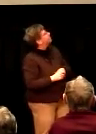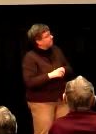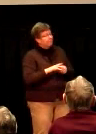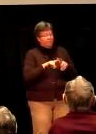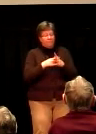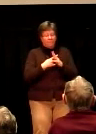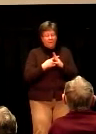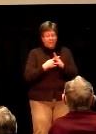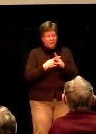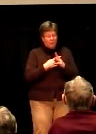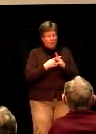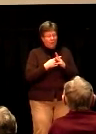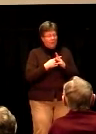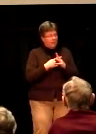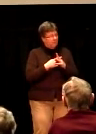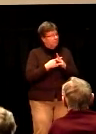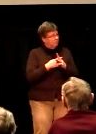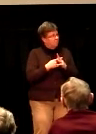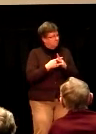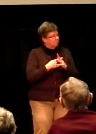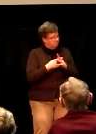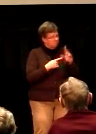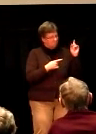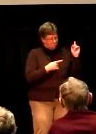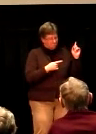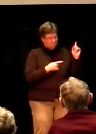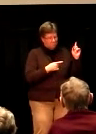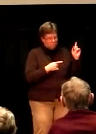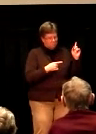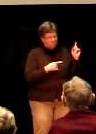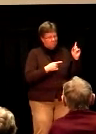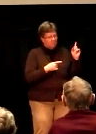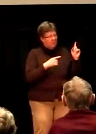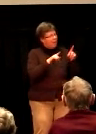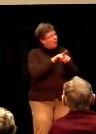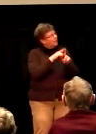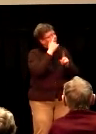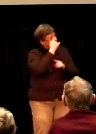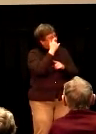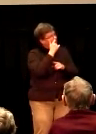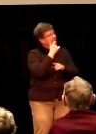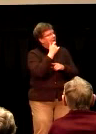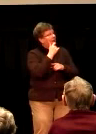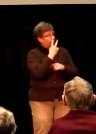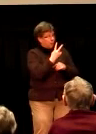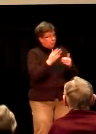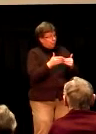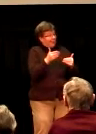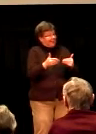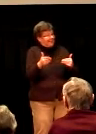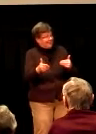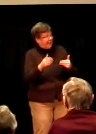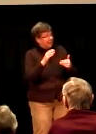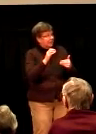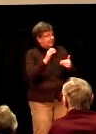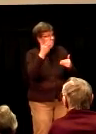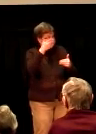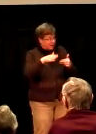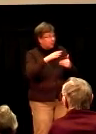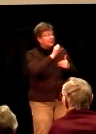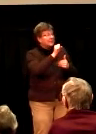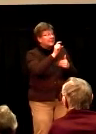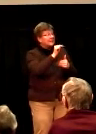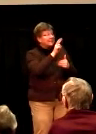starting actually a bit earlier than the founding of NASA. And also because of the two next speakers, Steve Running will talk to you about